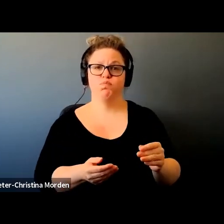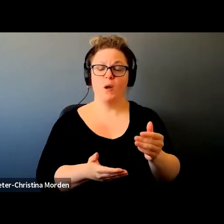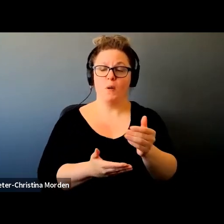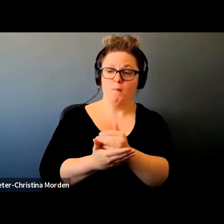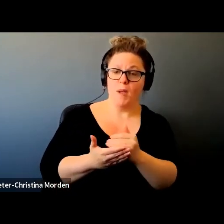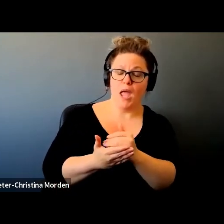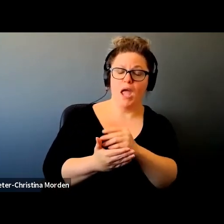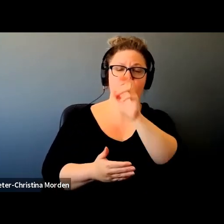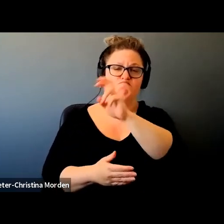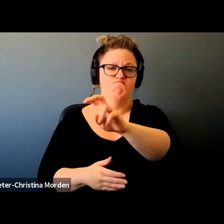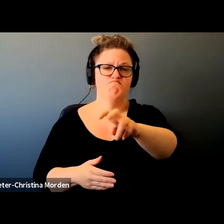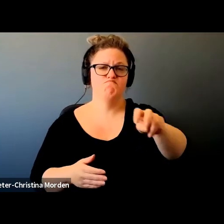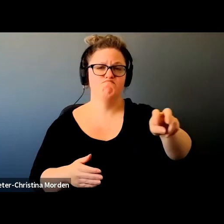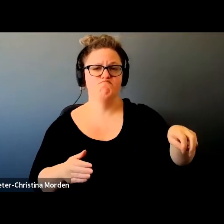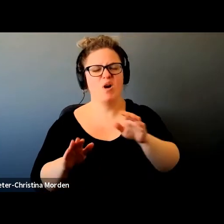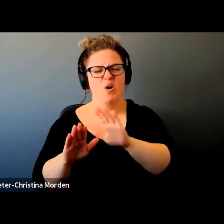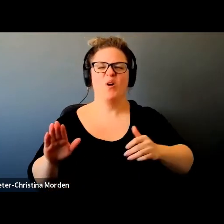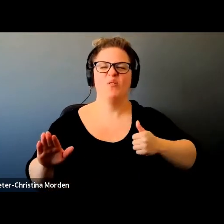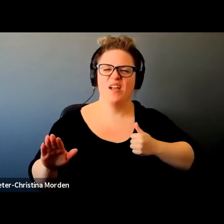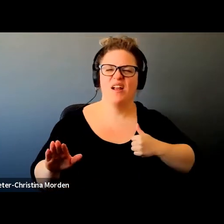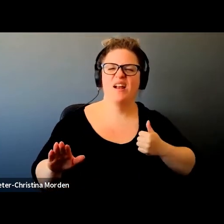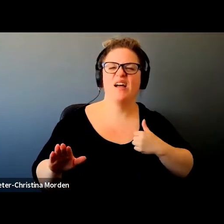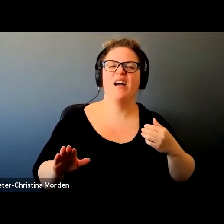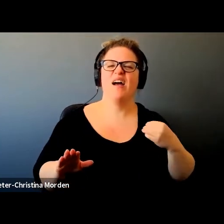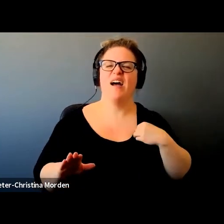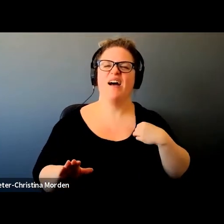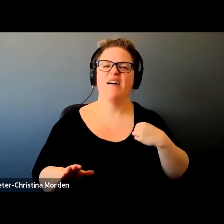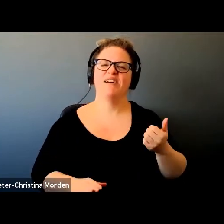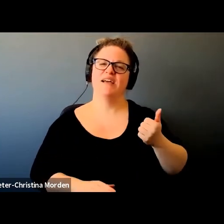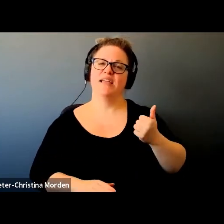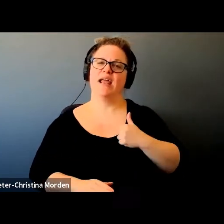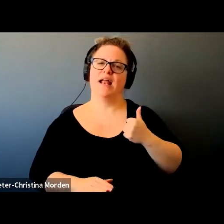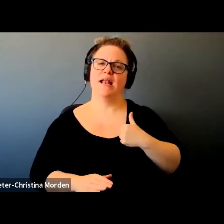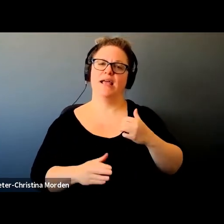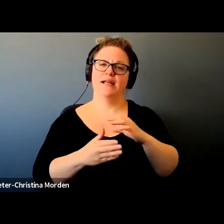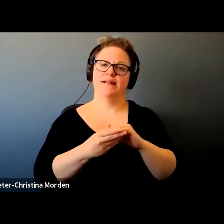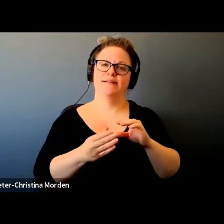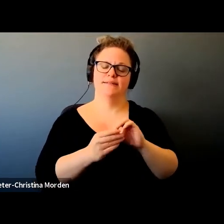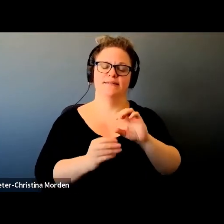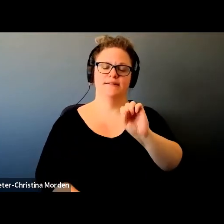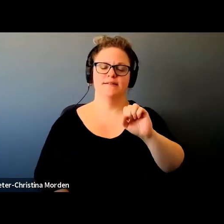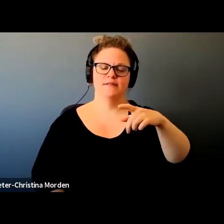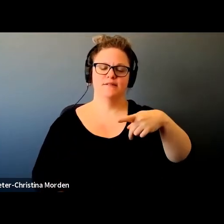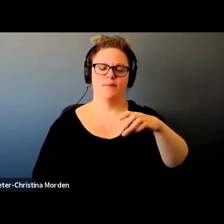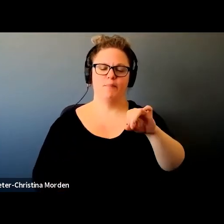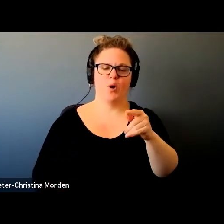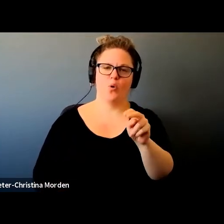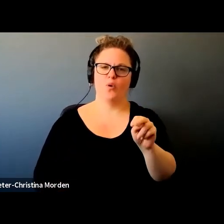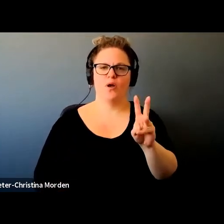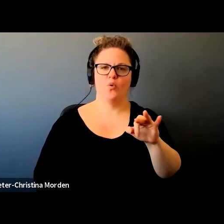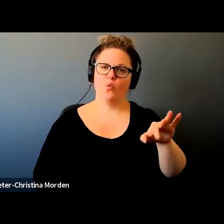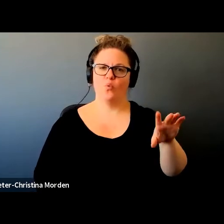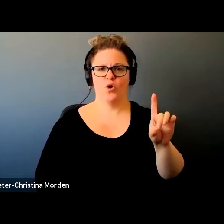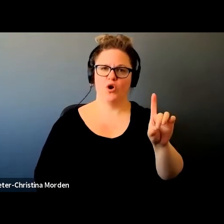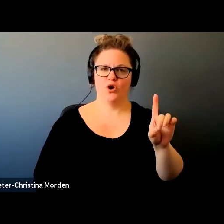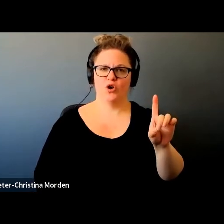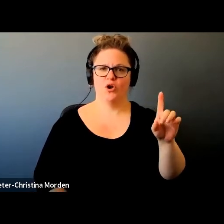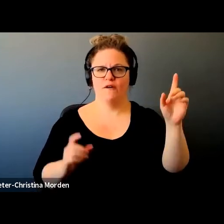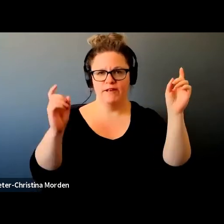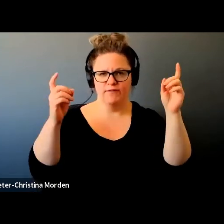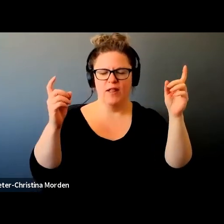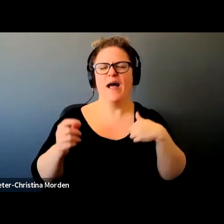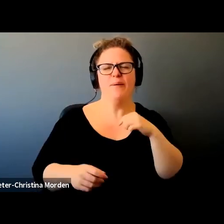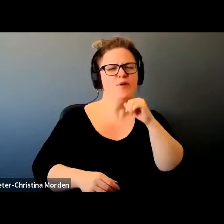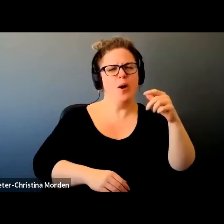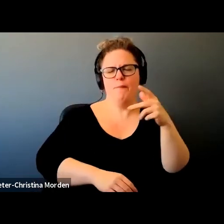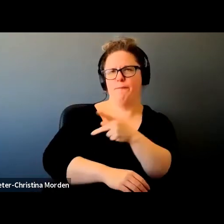Canadian Festival of Spoken Words Poetry Slam, even though that's not really, I am not a performance poet, that's not what I do, but it was